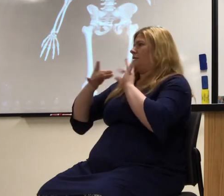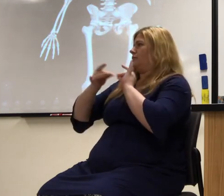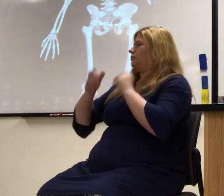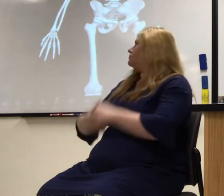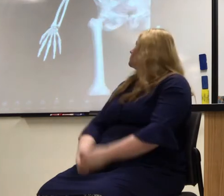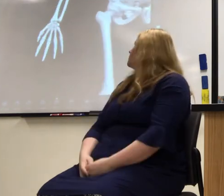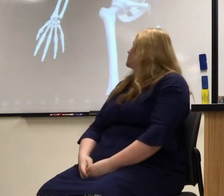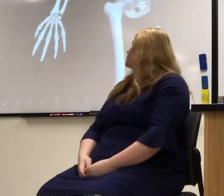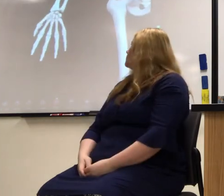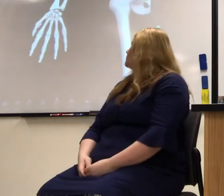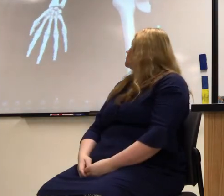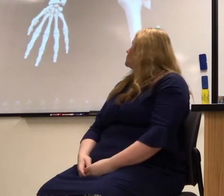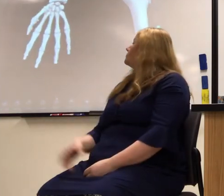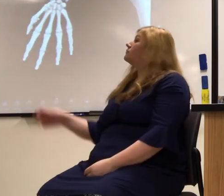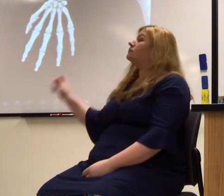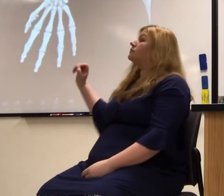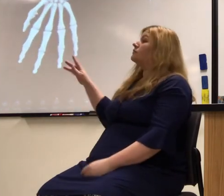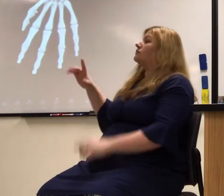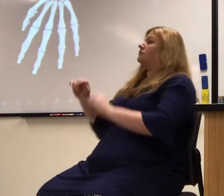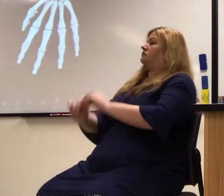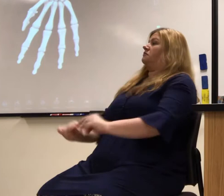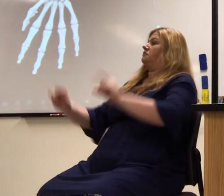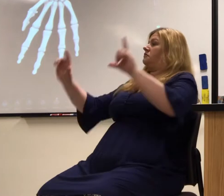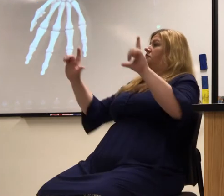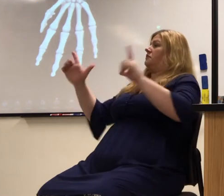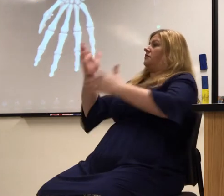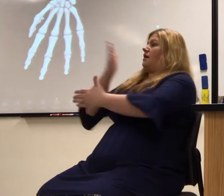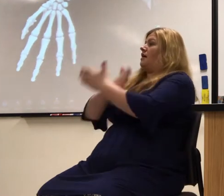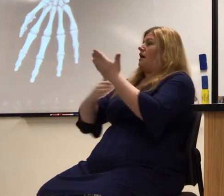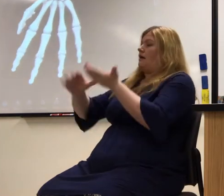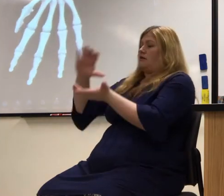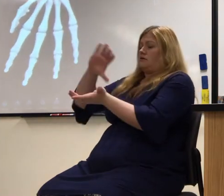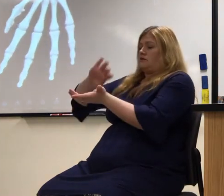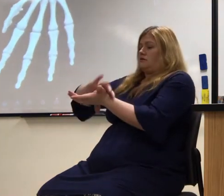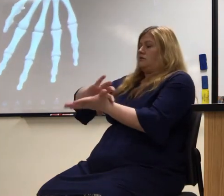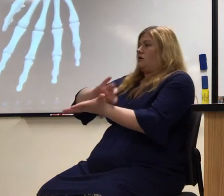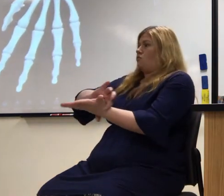Okay, let me zoom in on the hand wrist thing here.